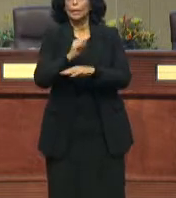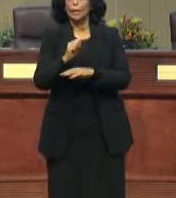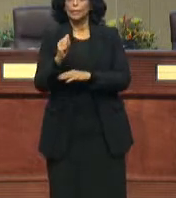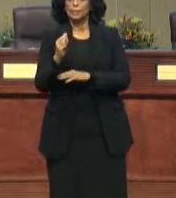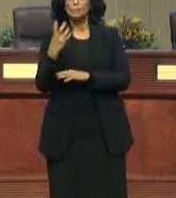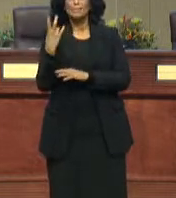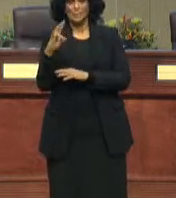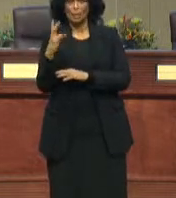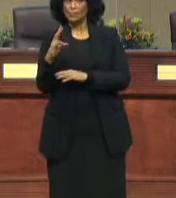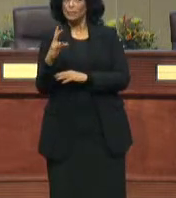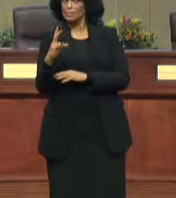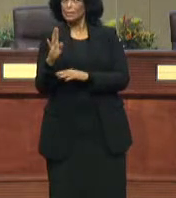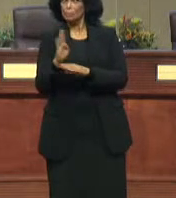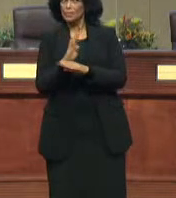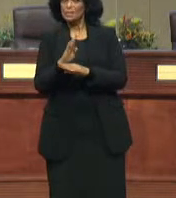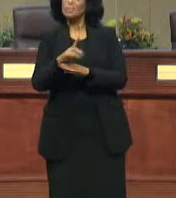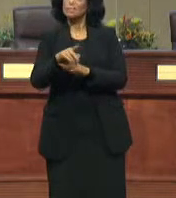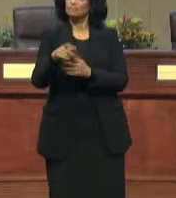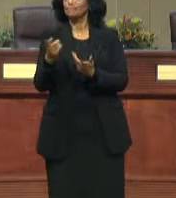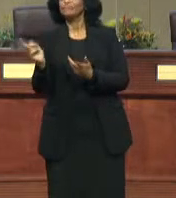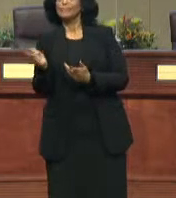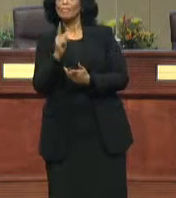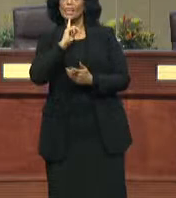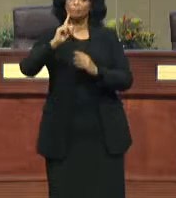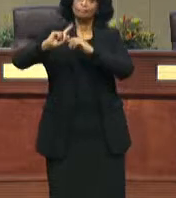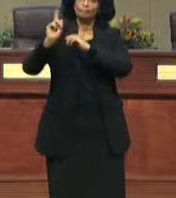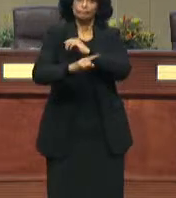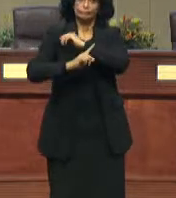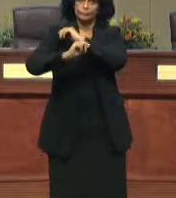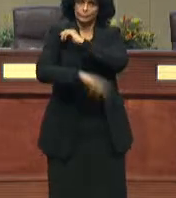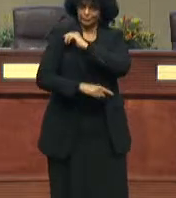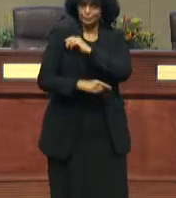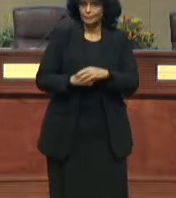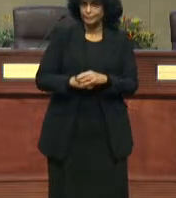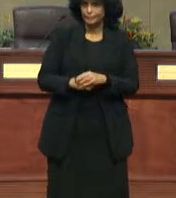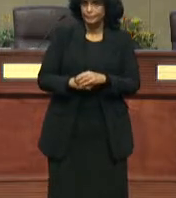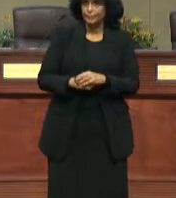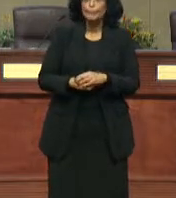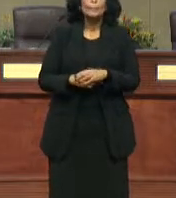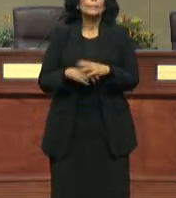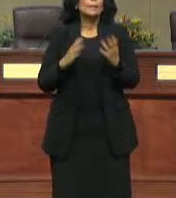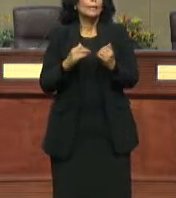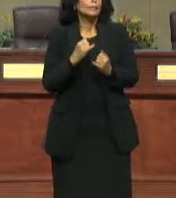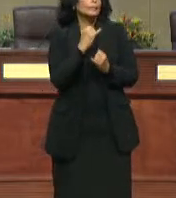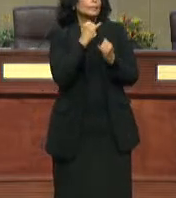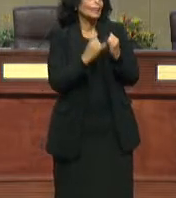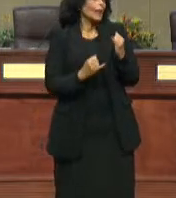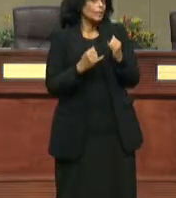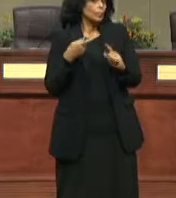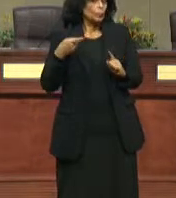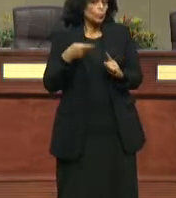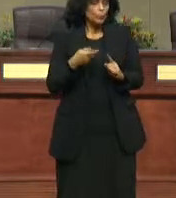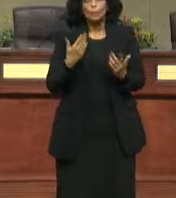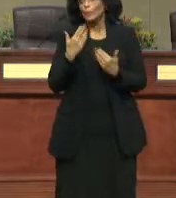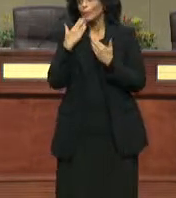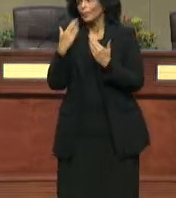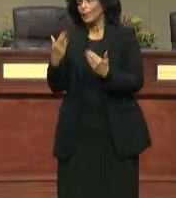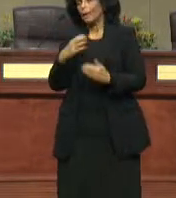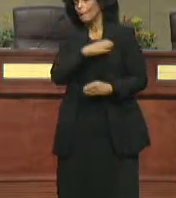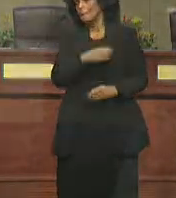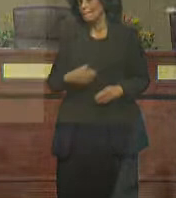17 citations as of today. And finally, I want to thank Mayor Dyer